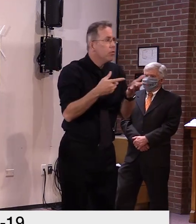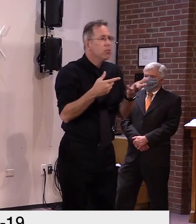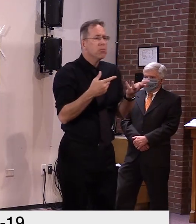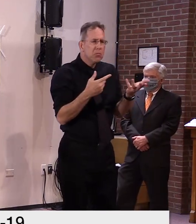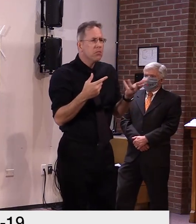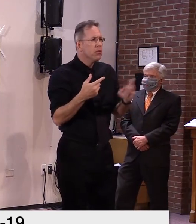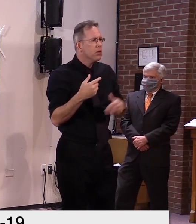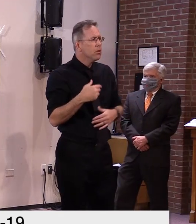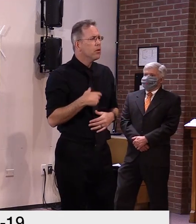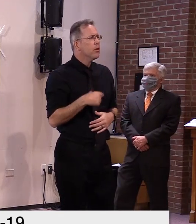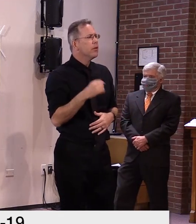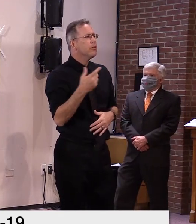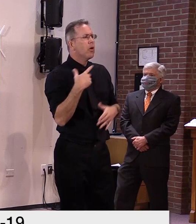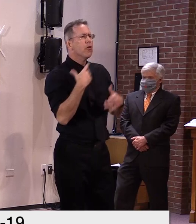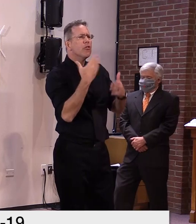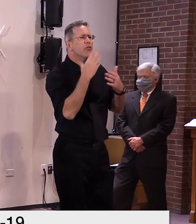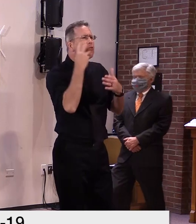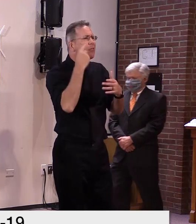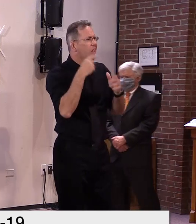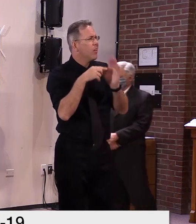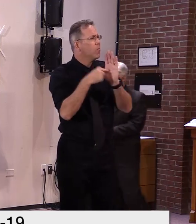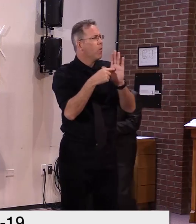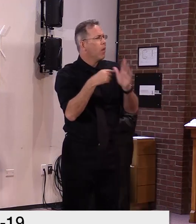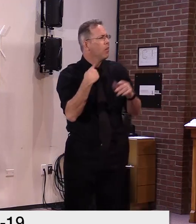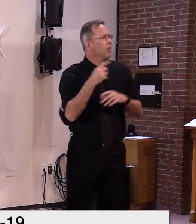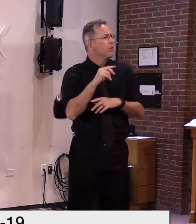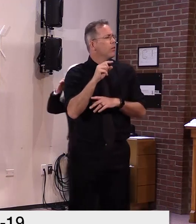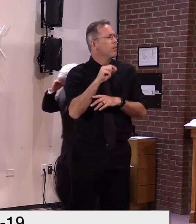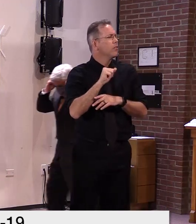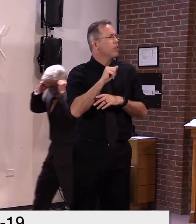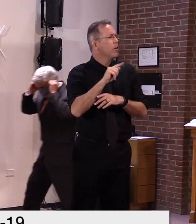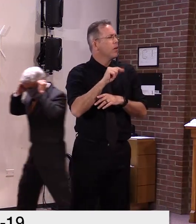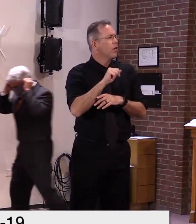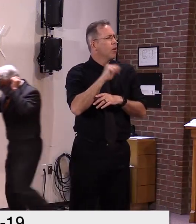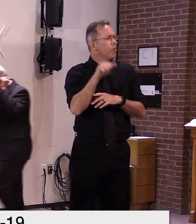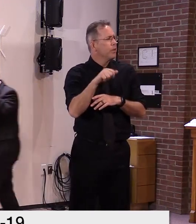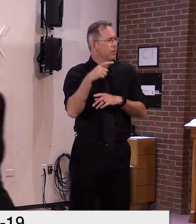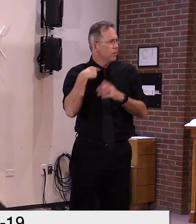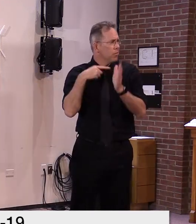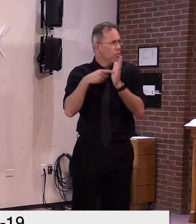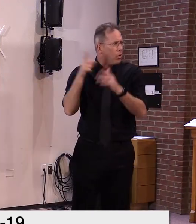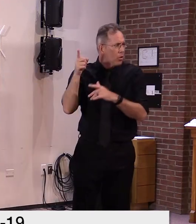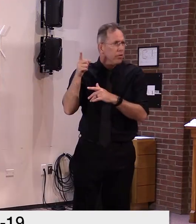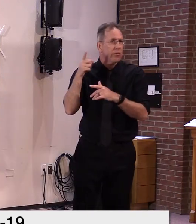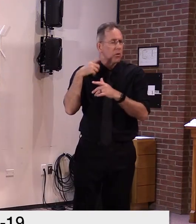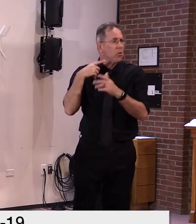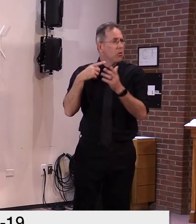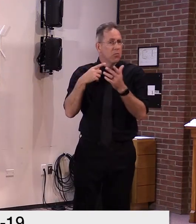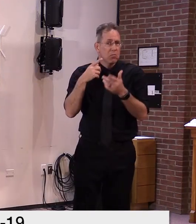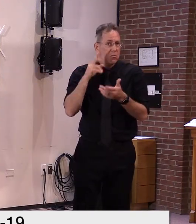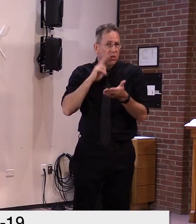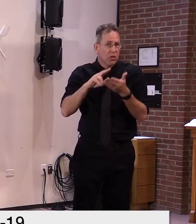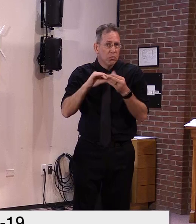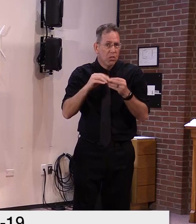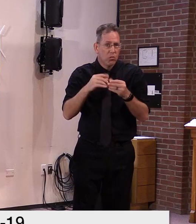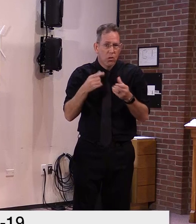with it, and we think it's beneficial. Secretary Smith has something to add to this as well.